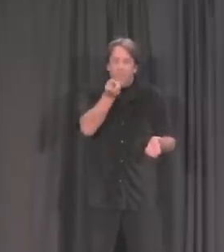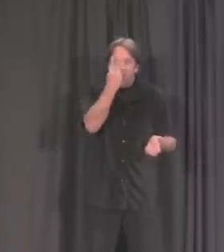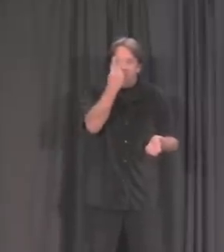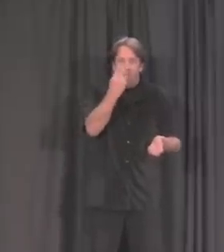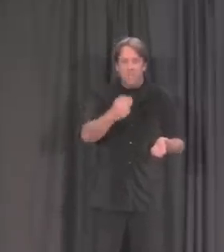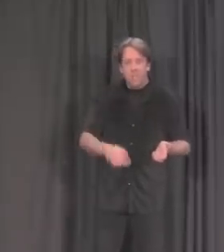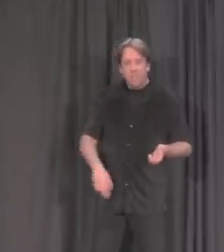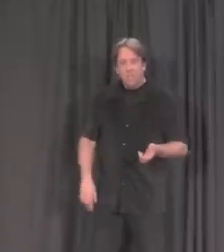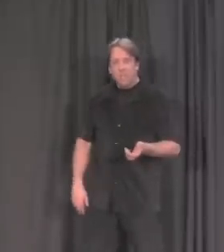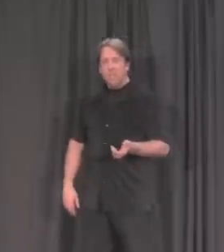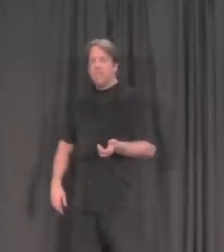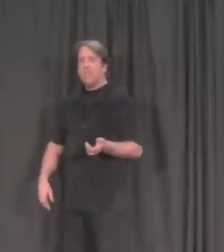Okay, shut your face.